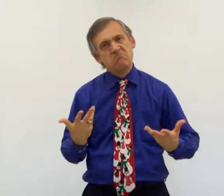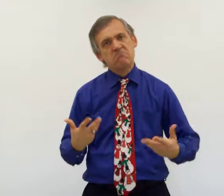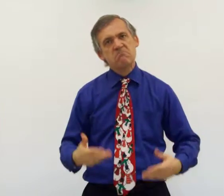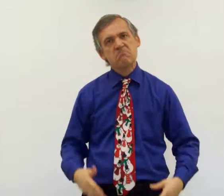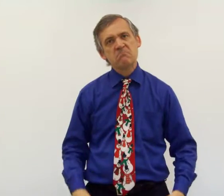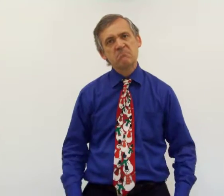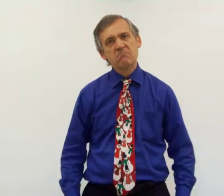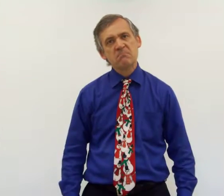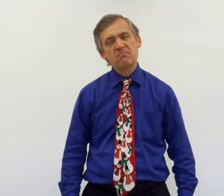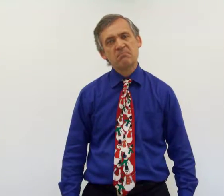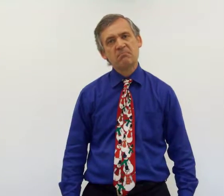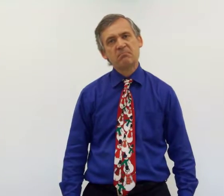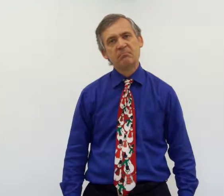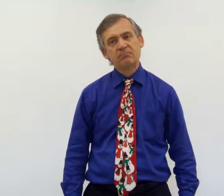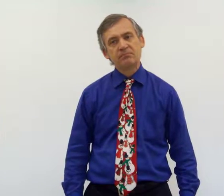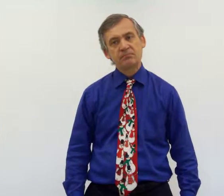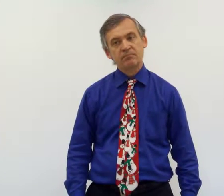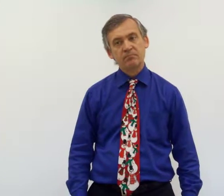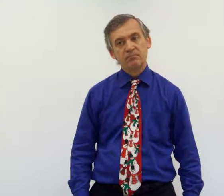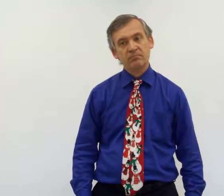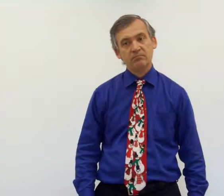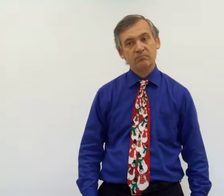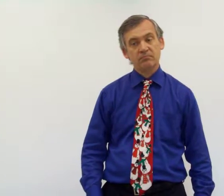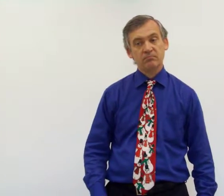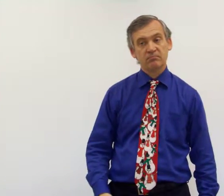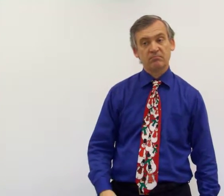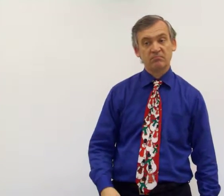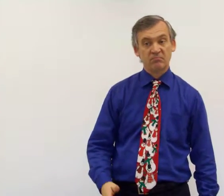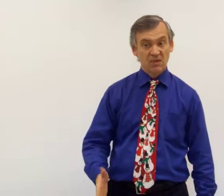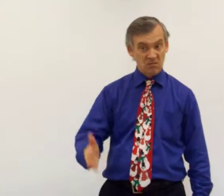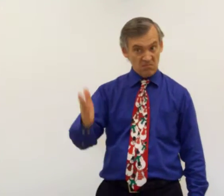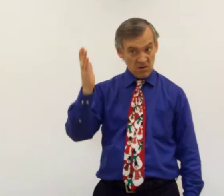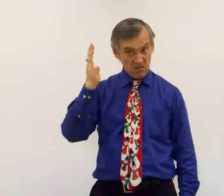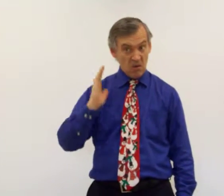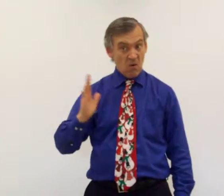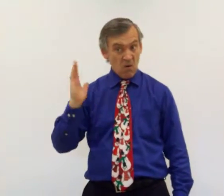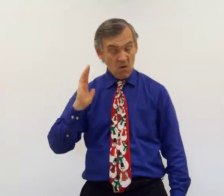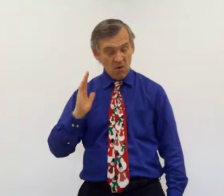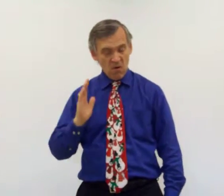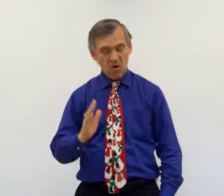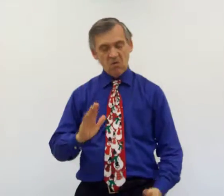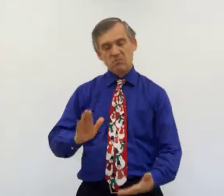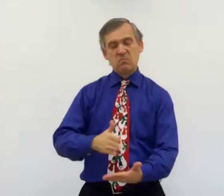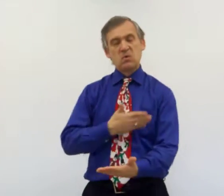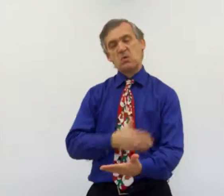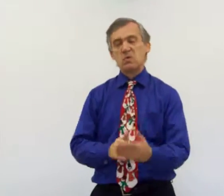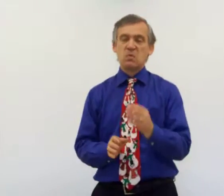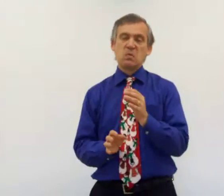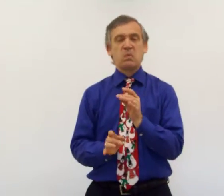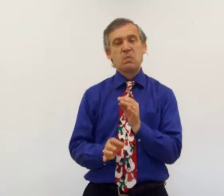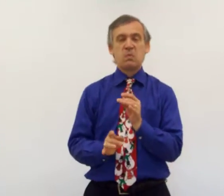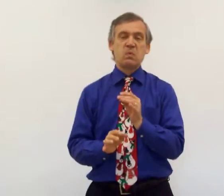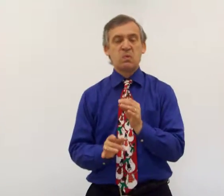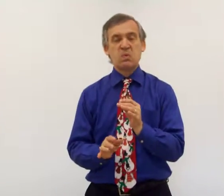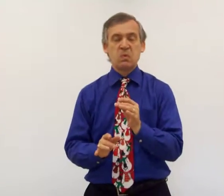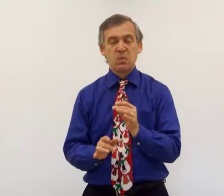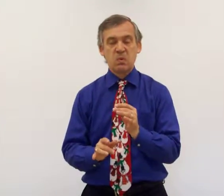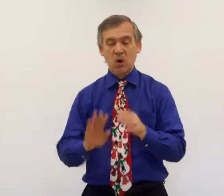Once he had charmed the ferryman and the dreadful monsters, but now they had heard his